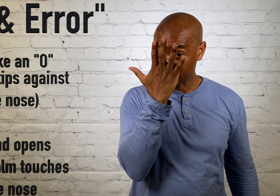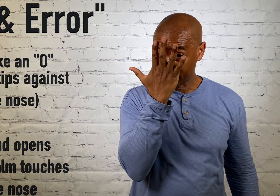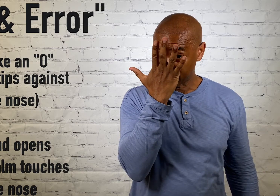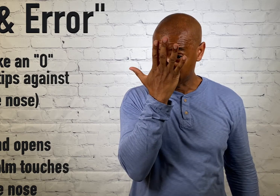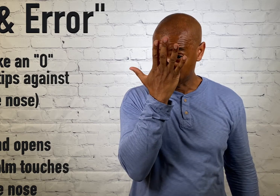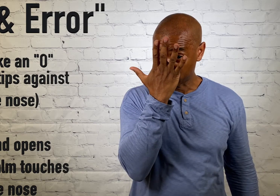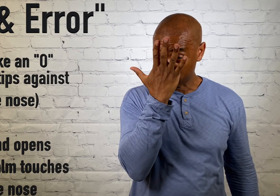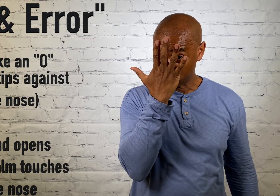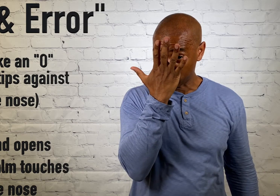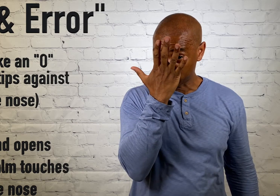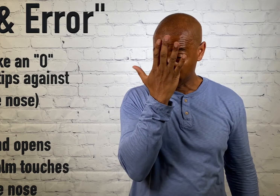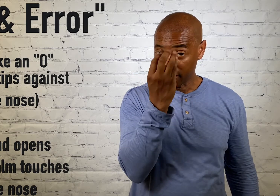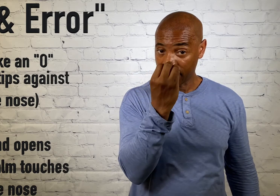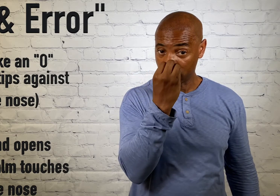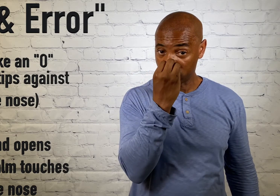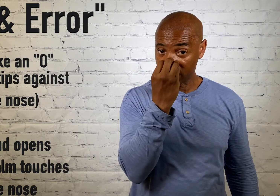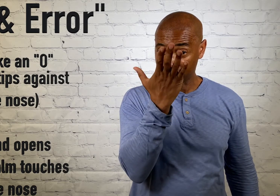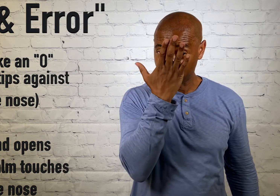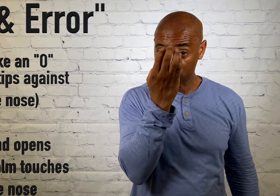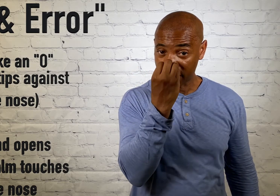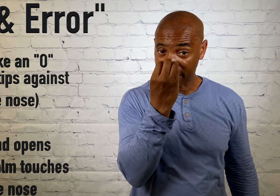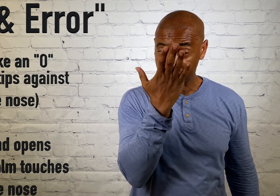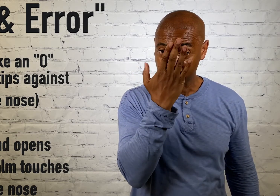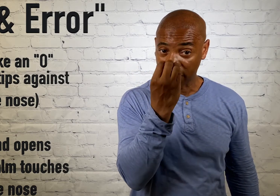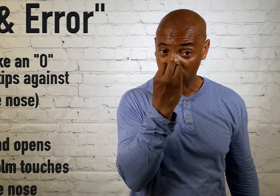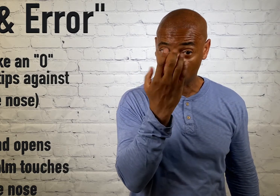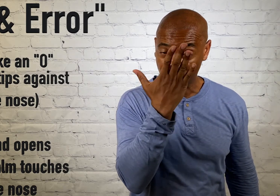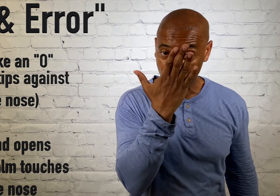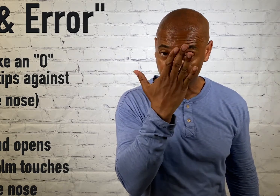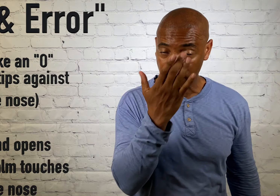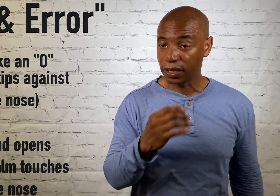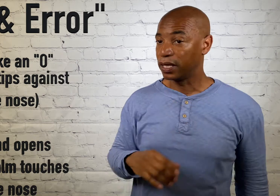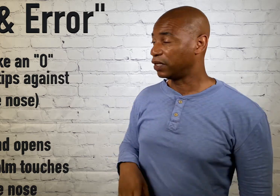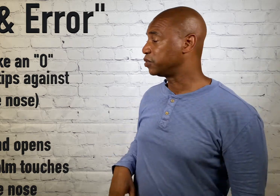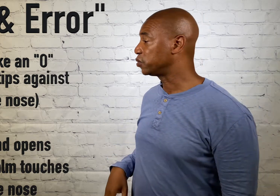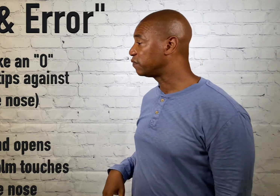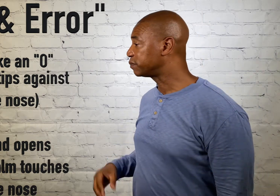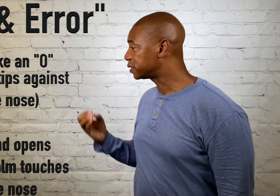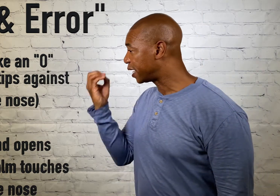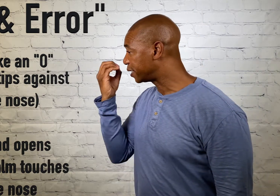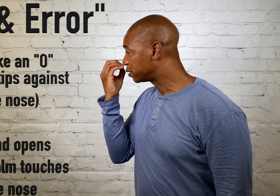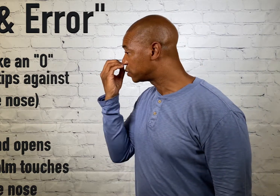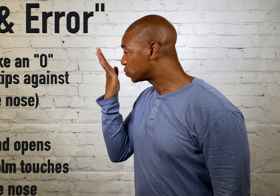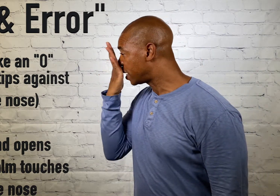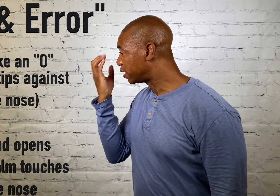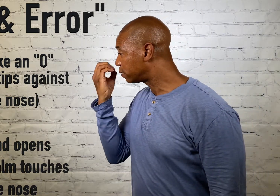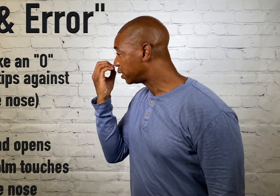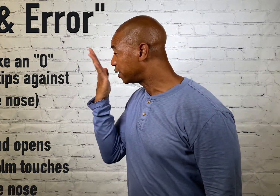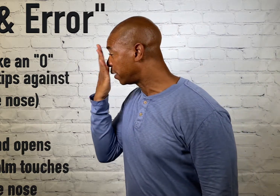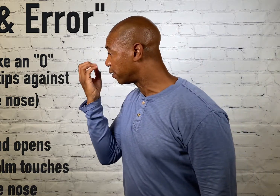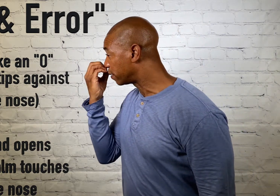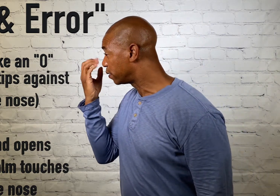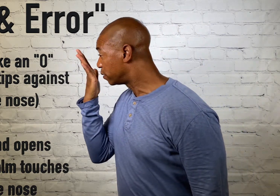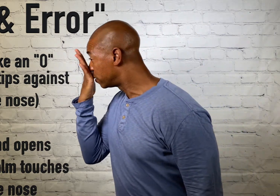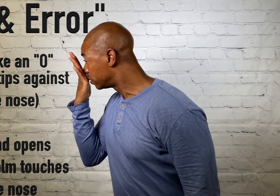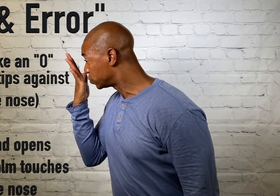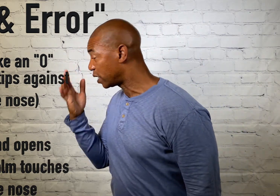hand touches the nose. And you do that a few times, and you go forward. Let me show you from the side. Trial and error. Trial and